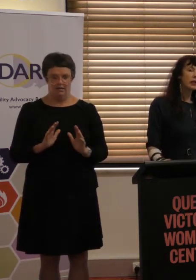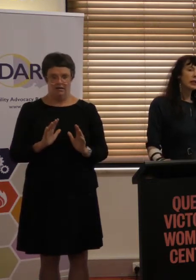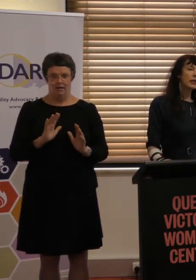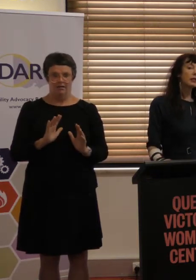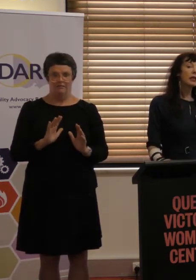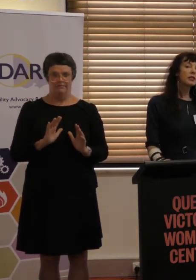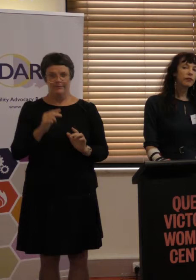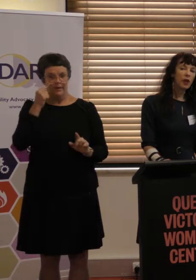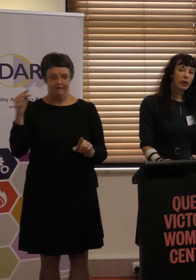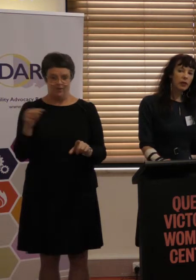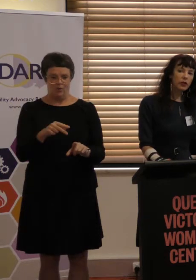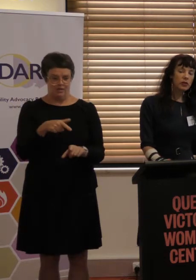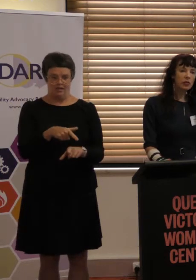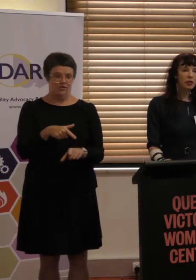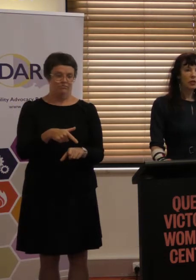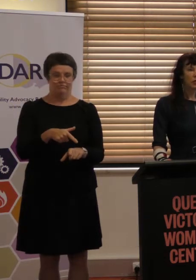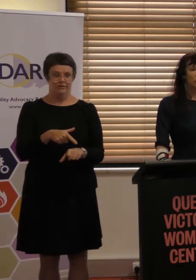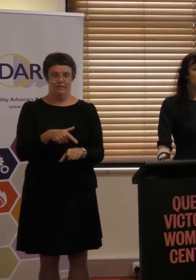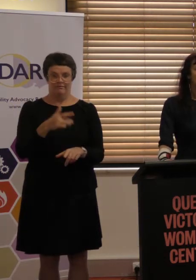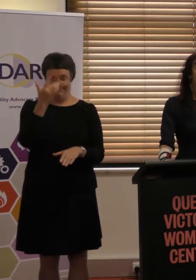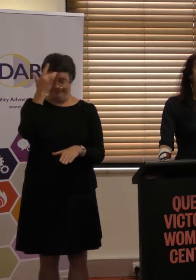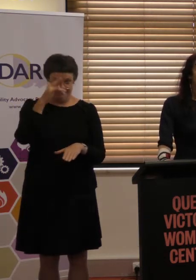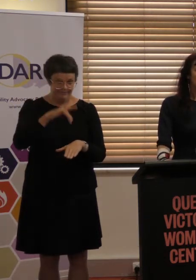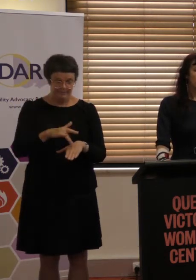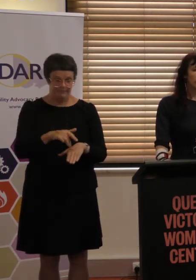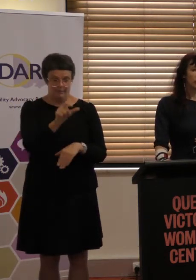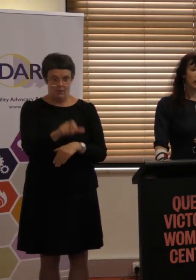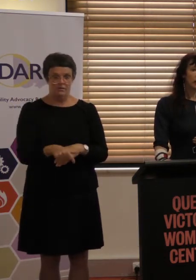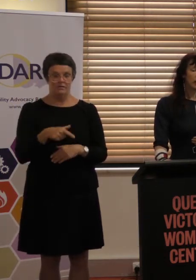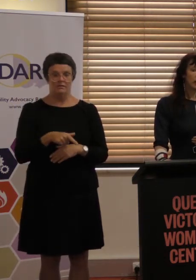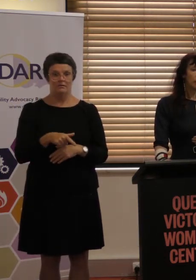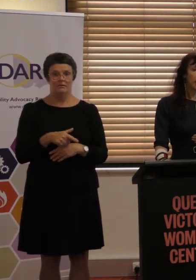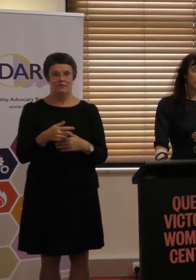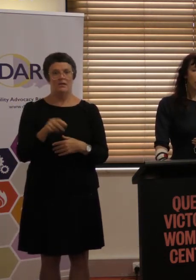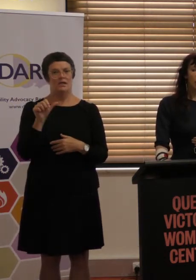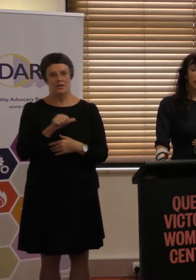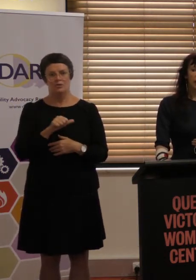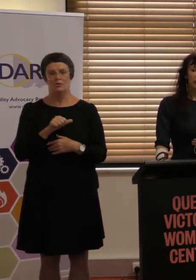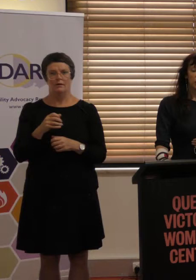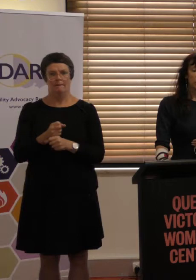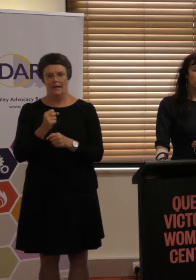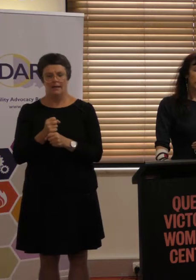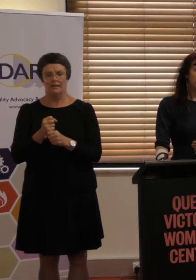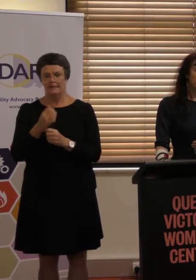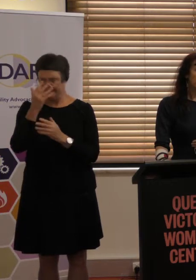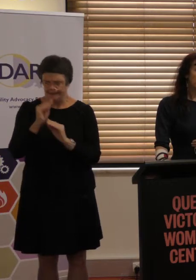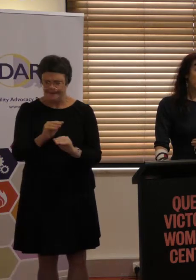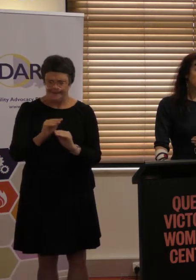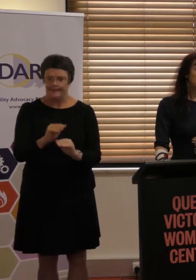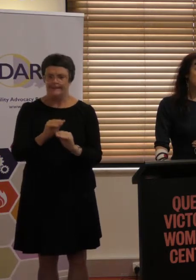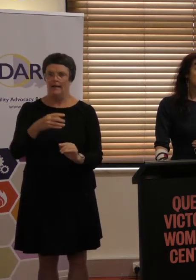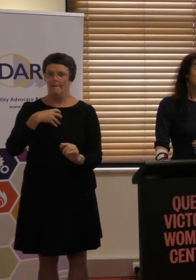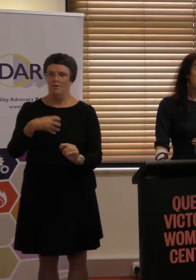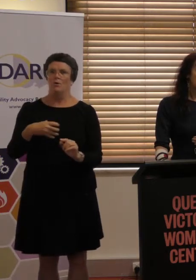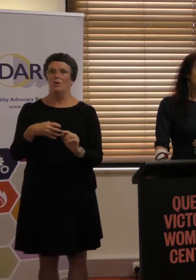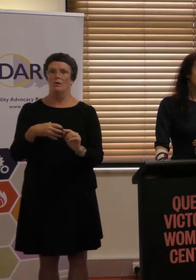than intensifying efforts to ensure that by the time they leave school, everything that can